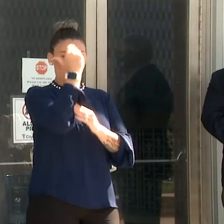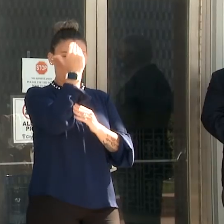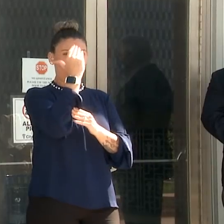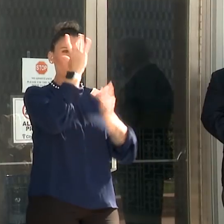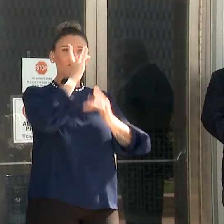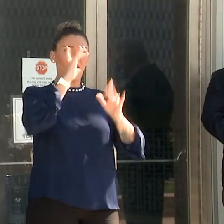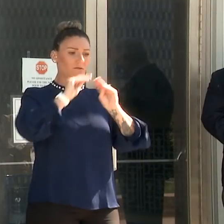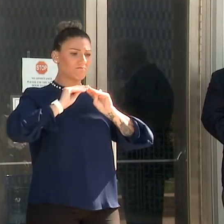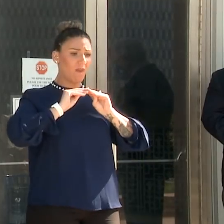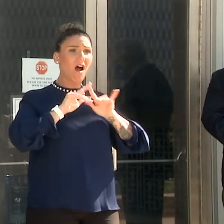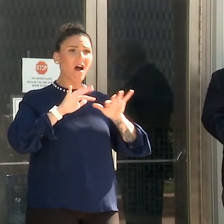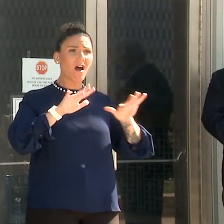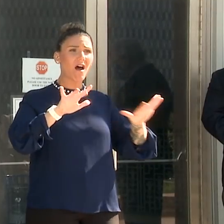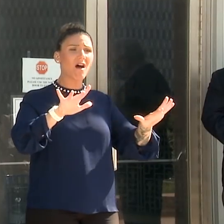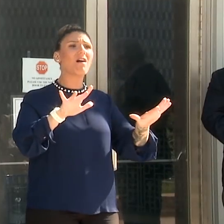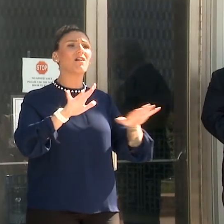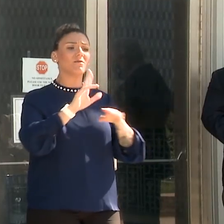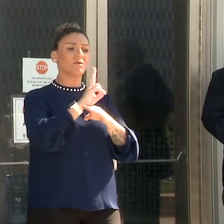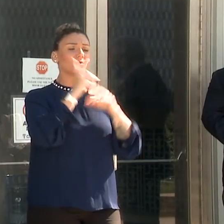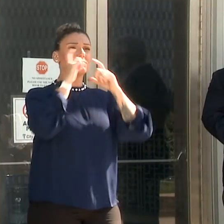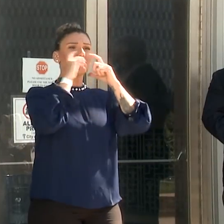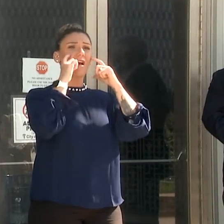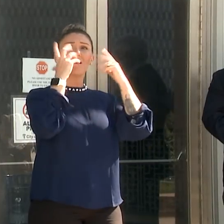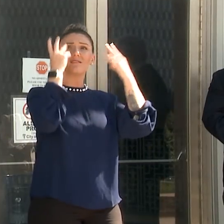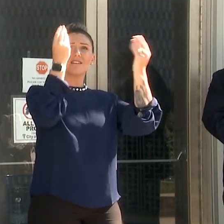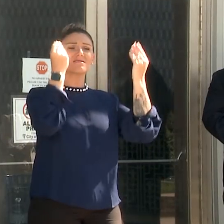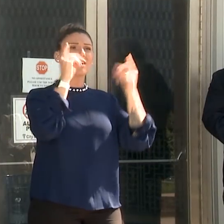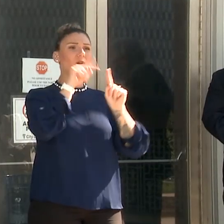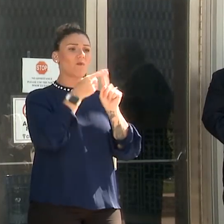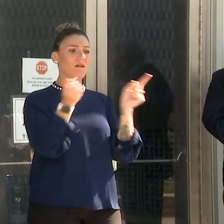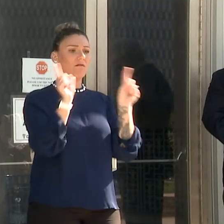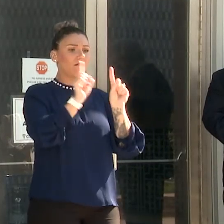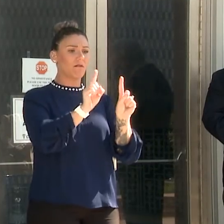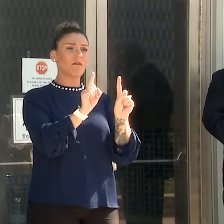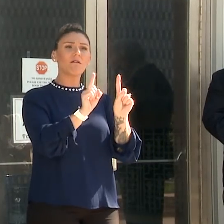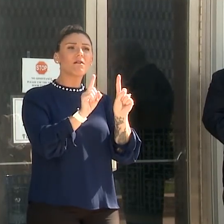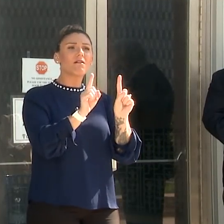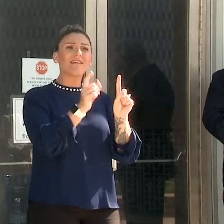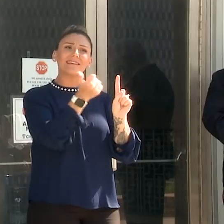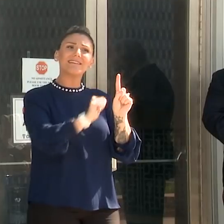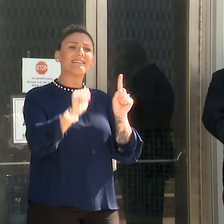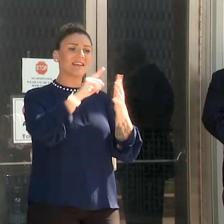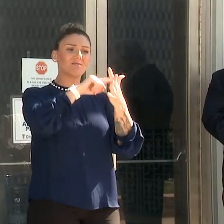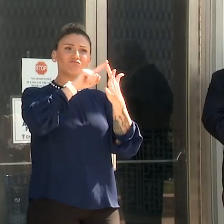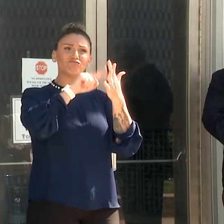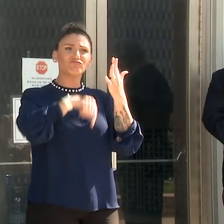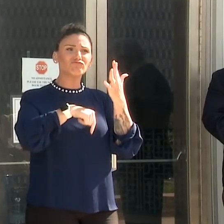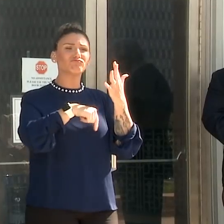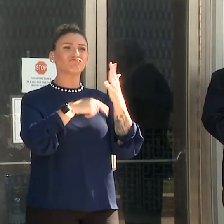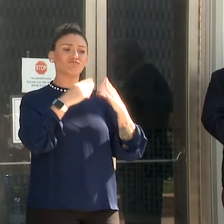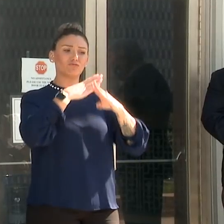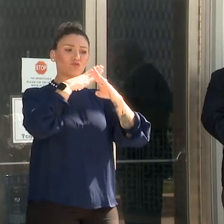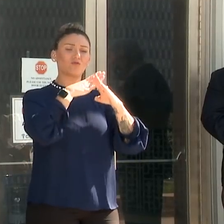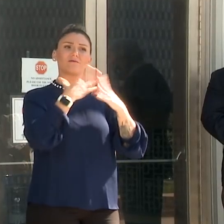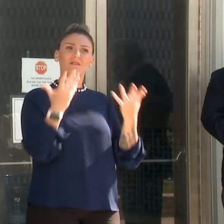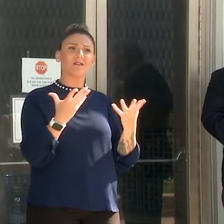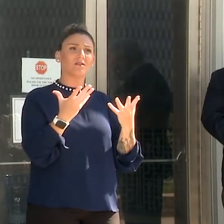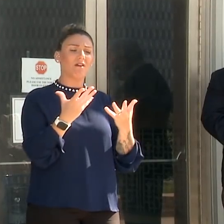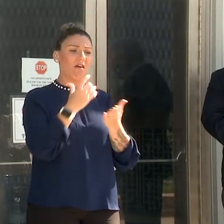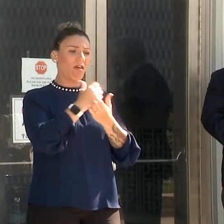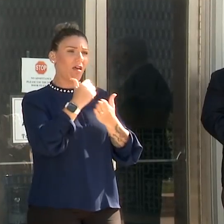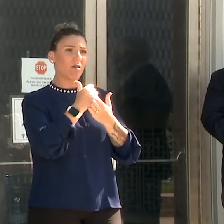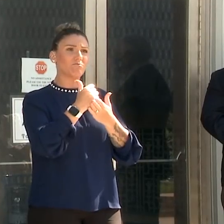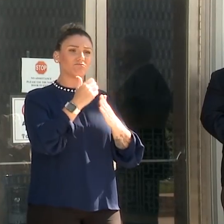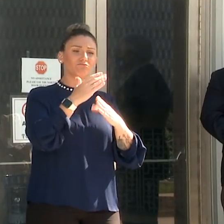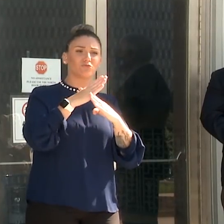fairly broadly. Wearing a mask outdoors when in close proximity, doing any number of those protective items can help keep you, your friends, and your